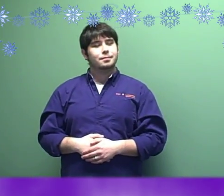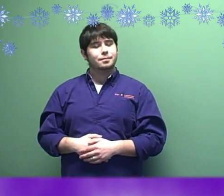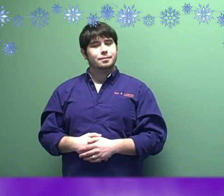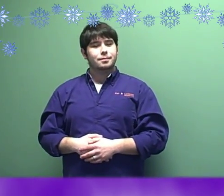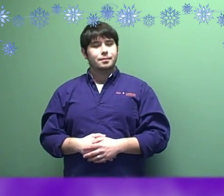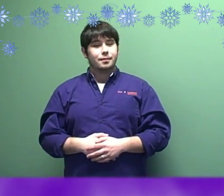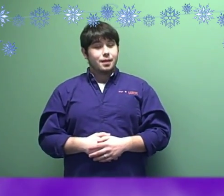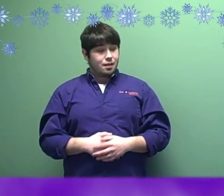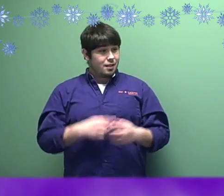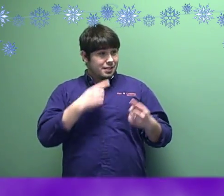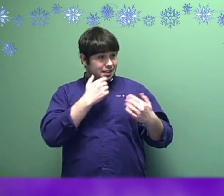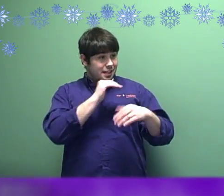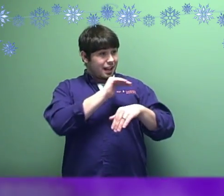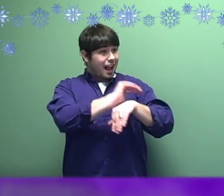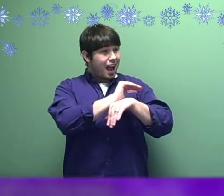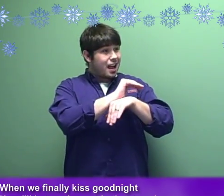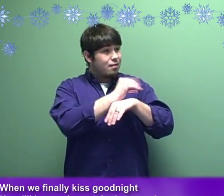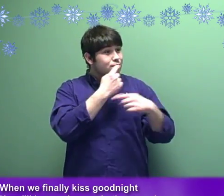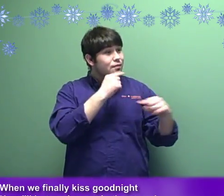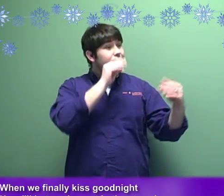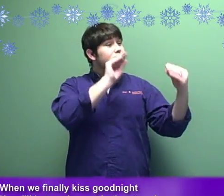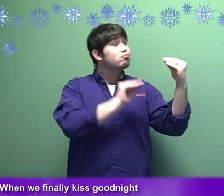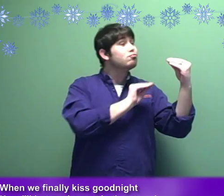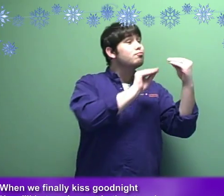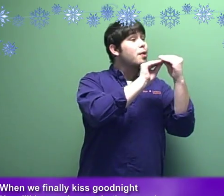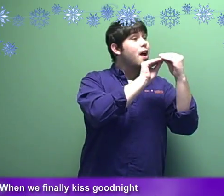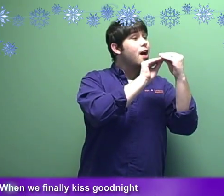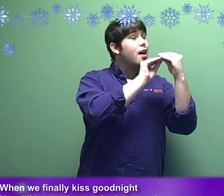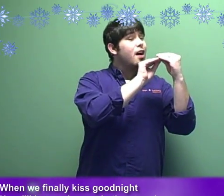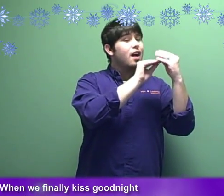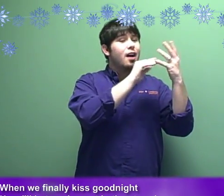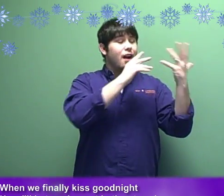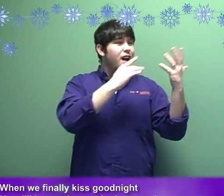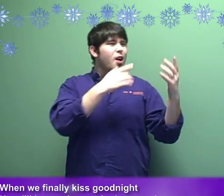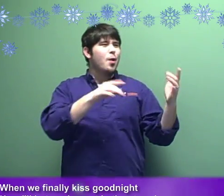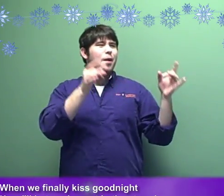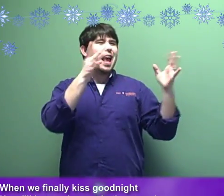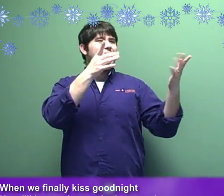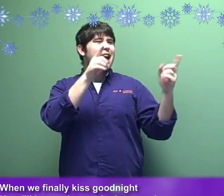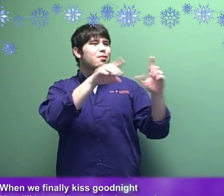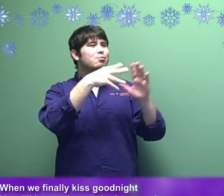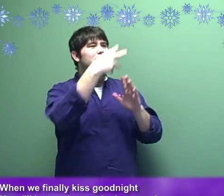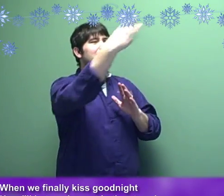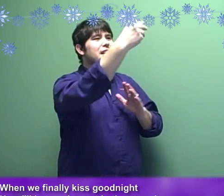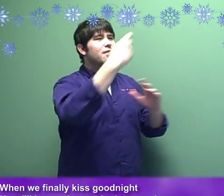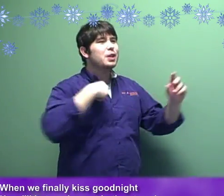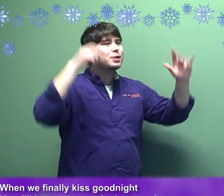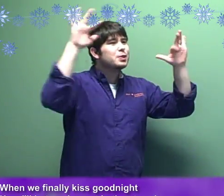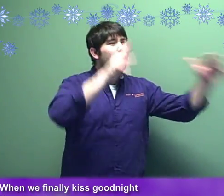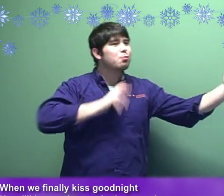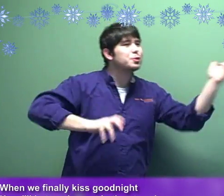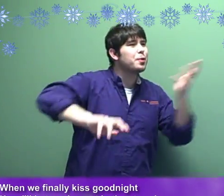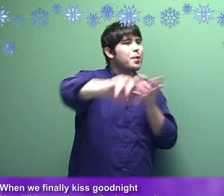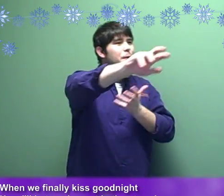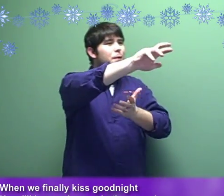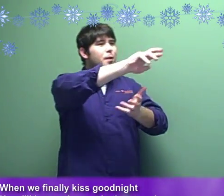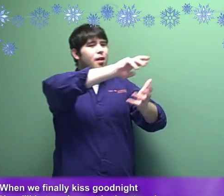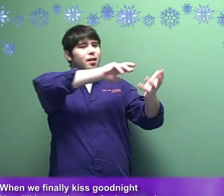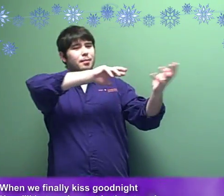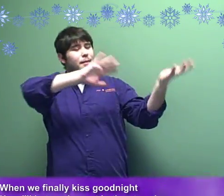When we finally kiss goodnight, how I'll keep going out in the storm, But